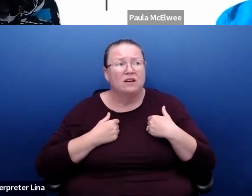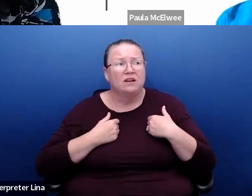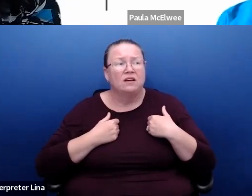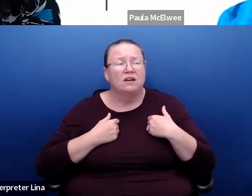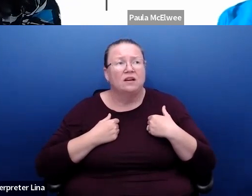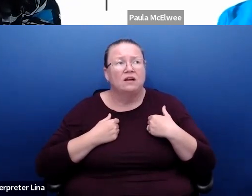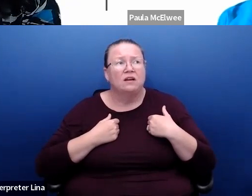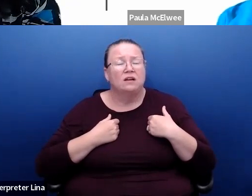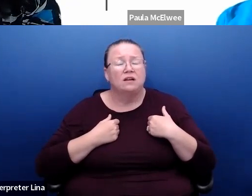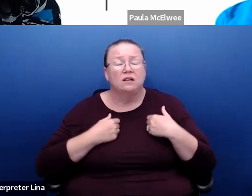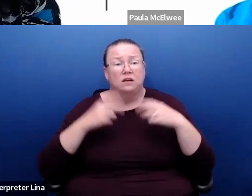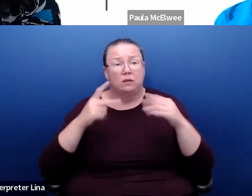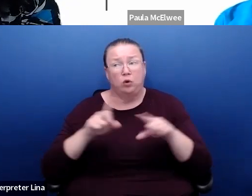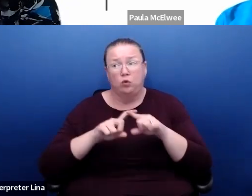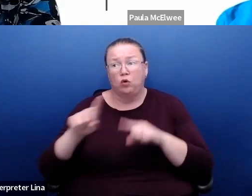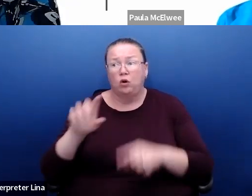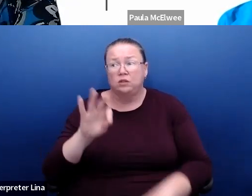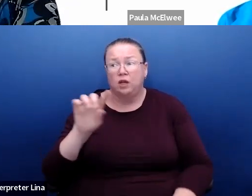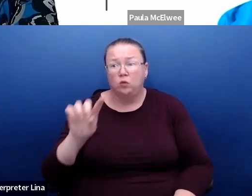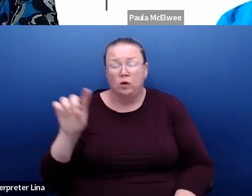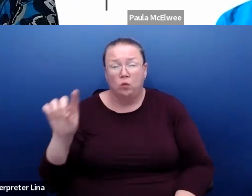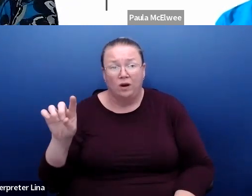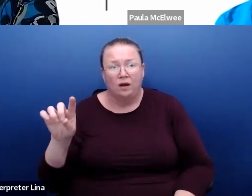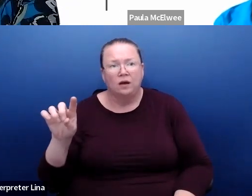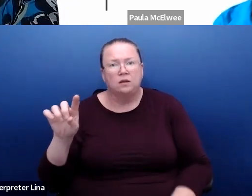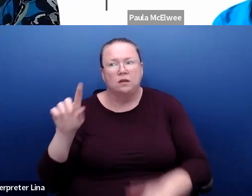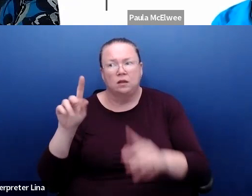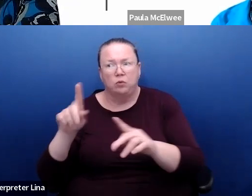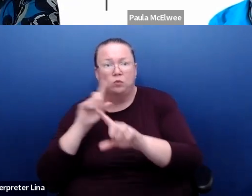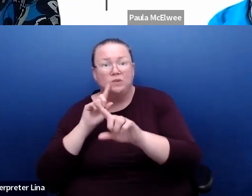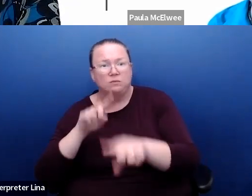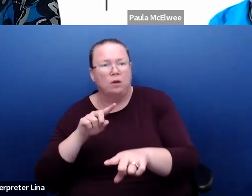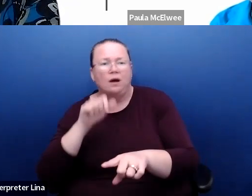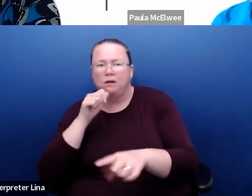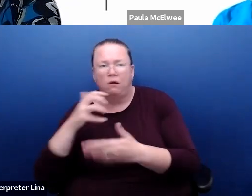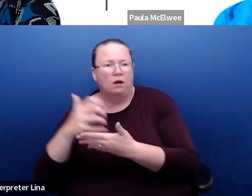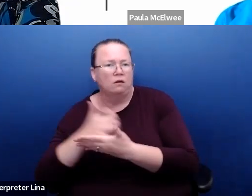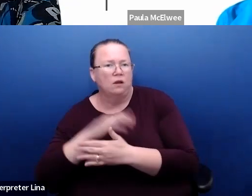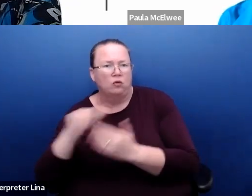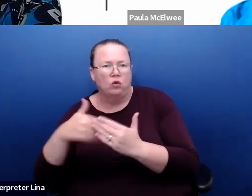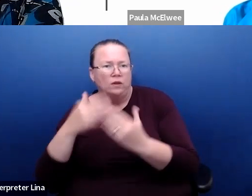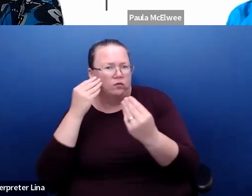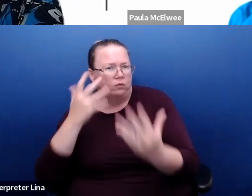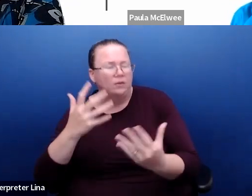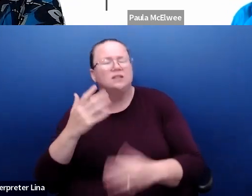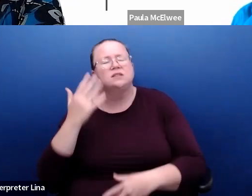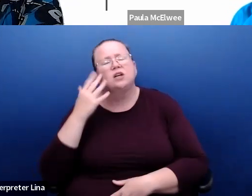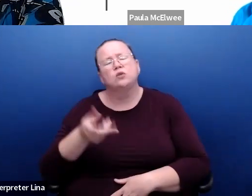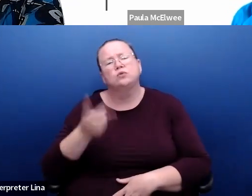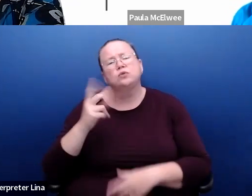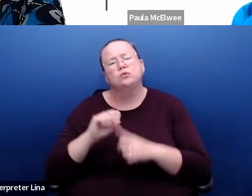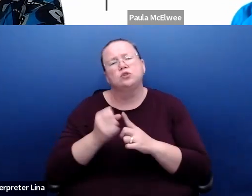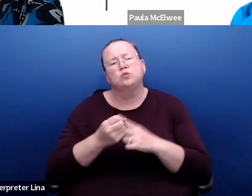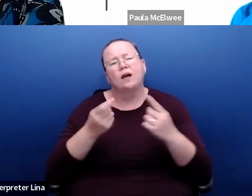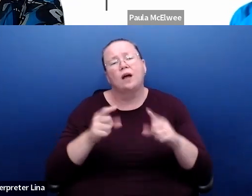where somebody calls 911, but the team responding doesn't get all the information. And I know of two situations where